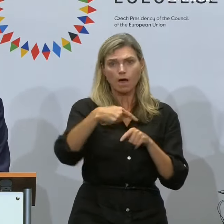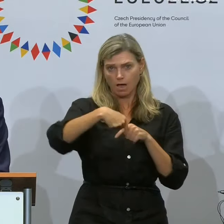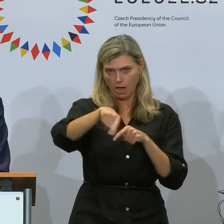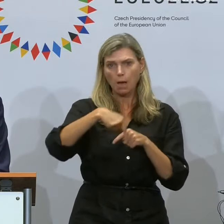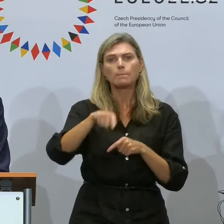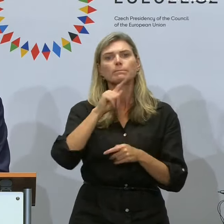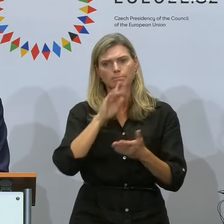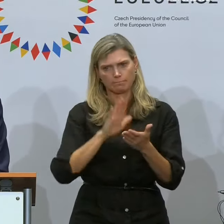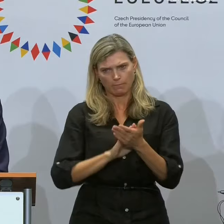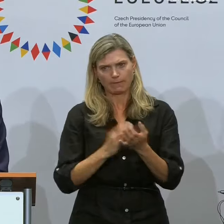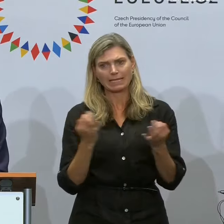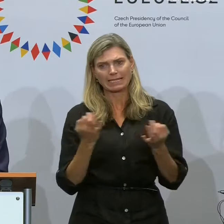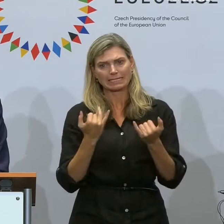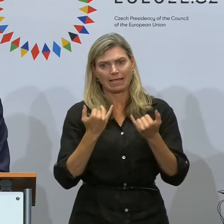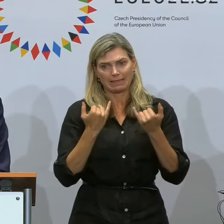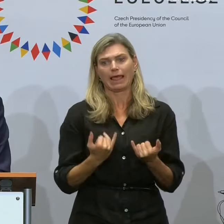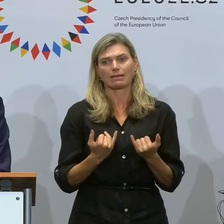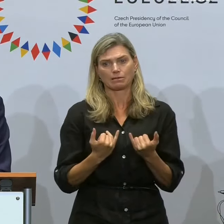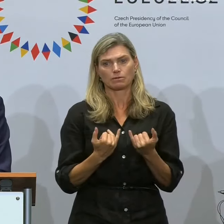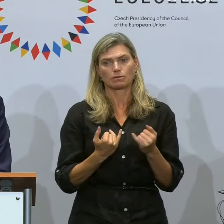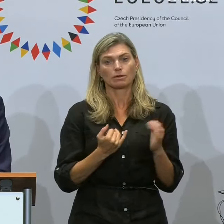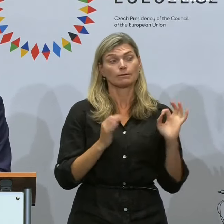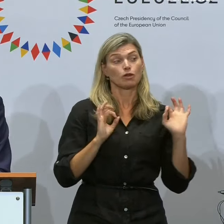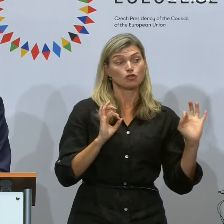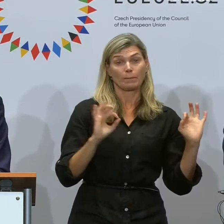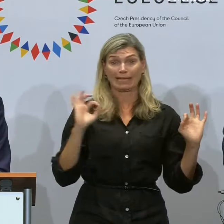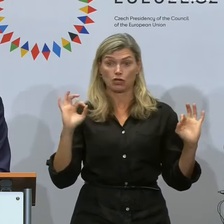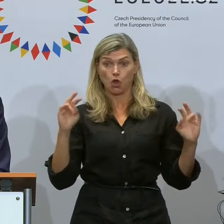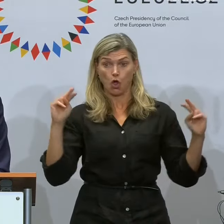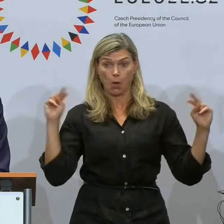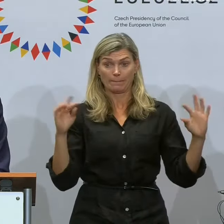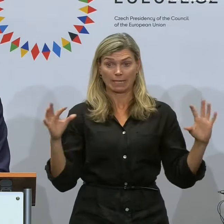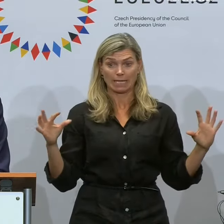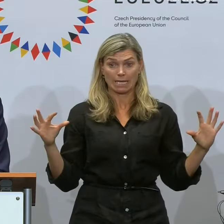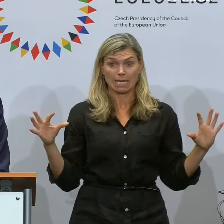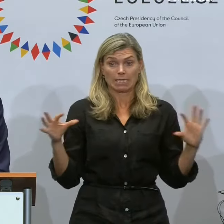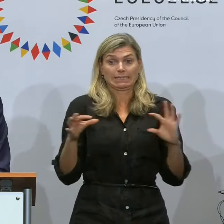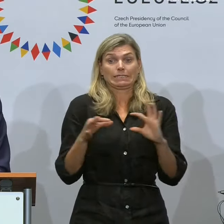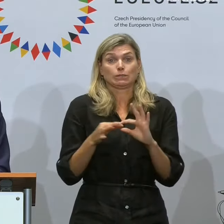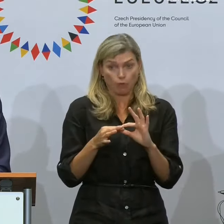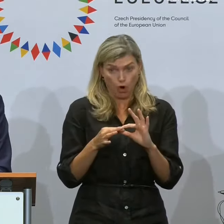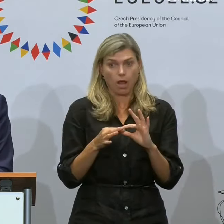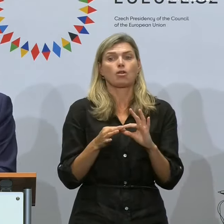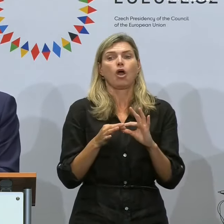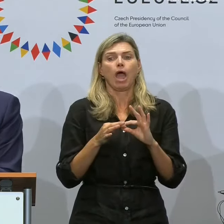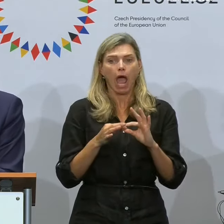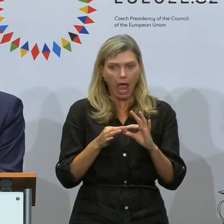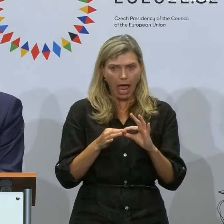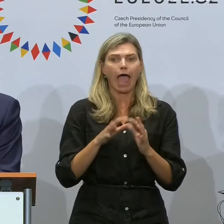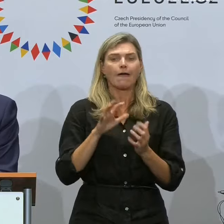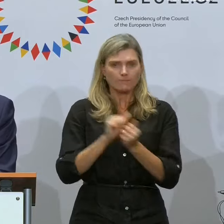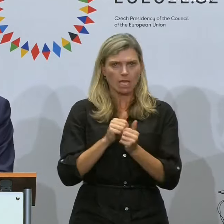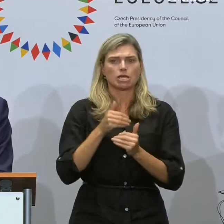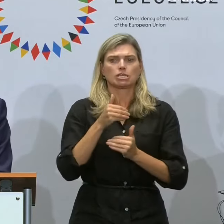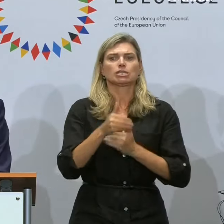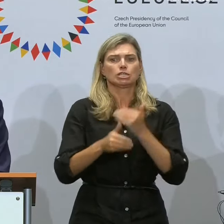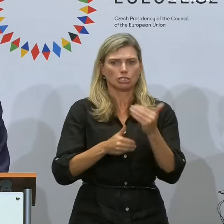going to lose this momentum and we can close the deal, taking into account